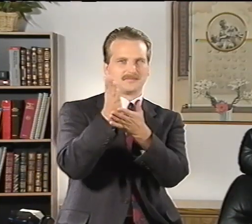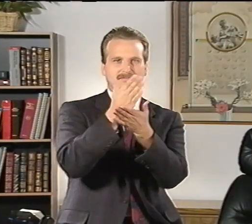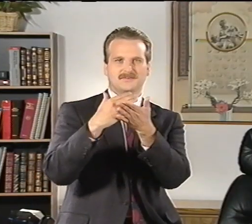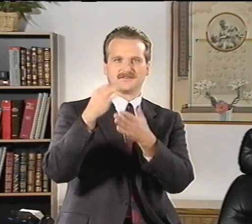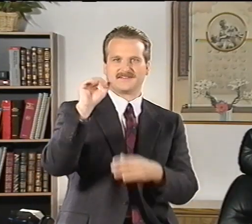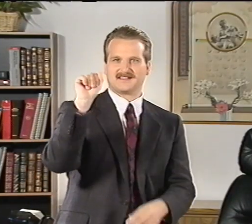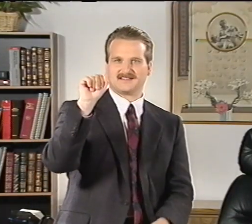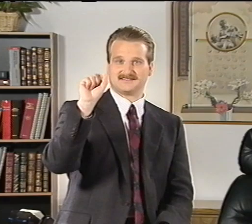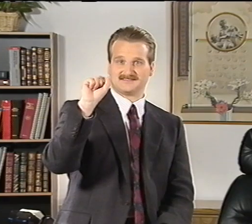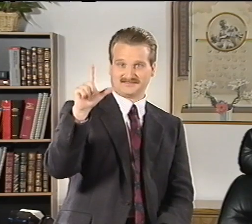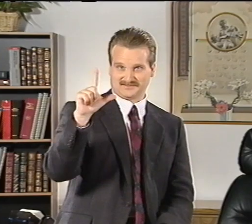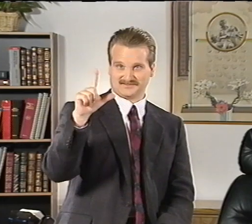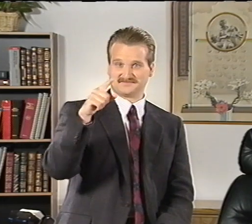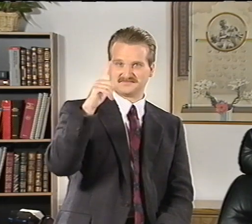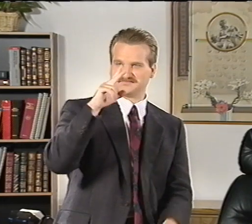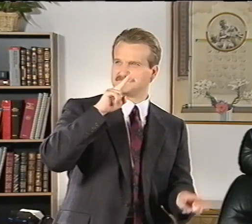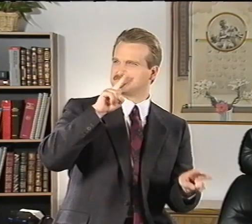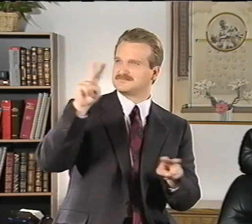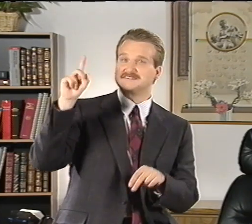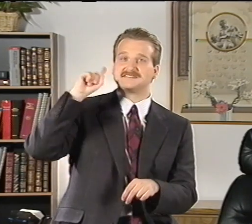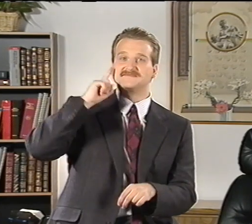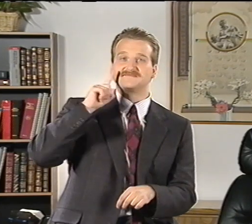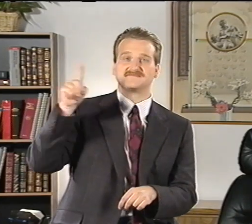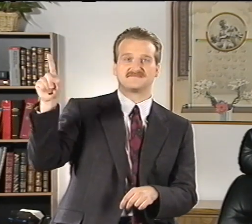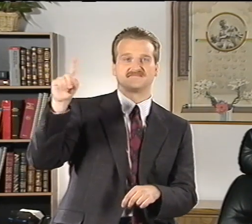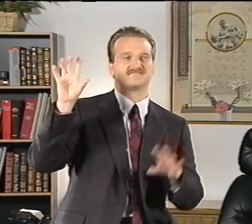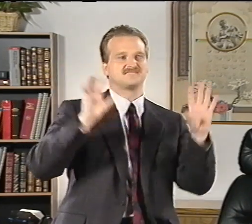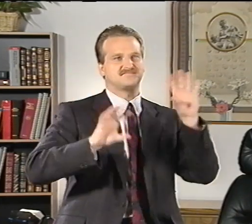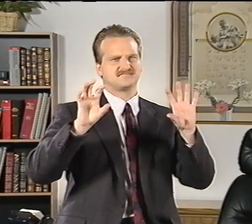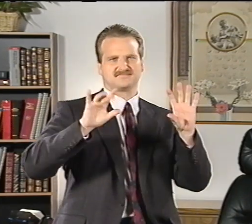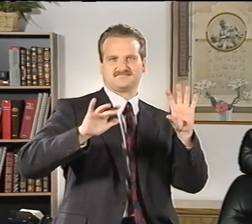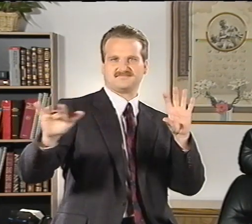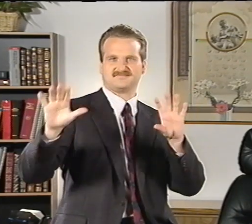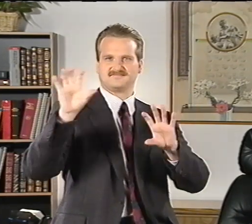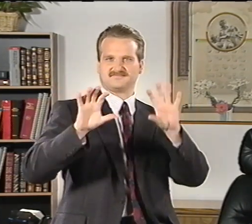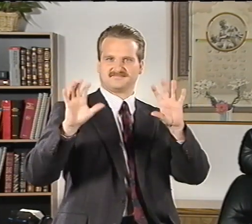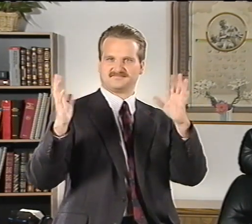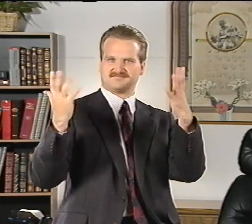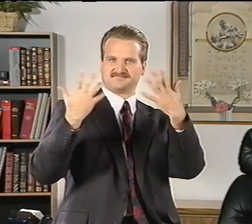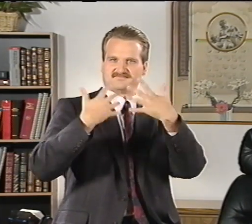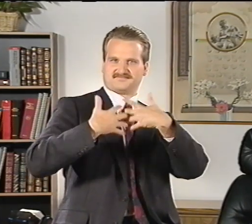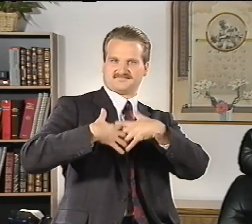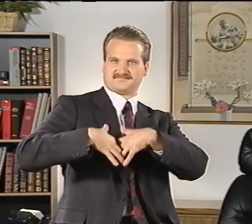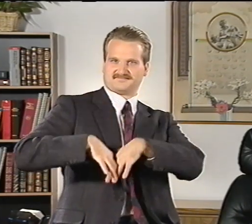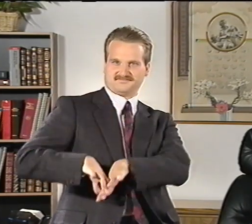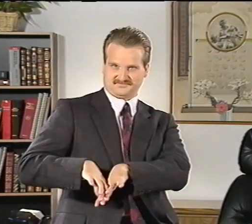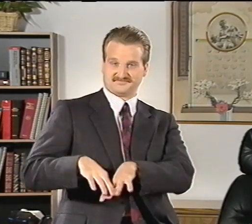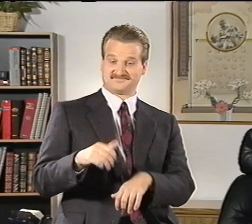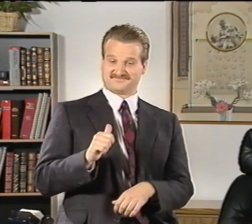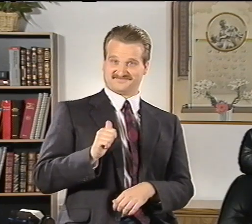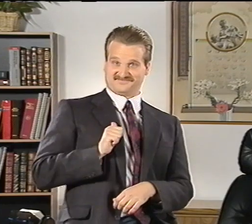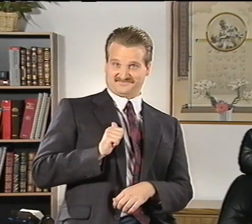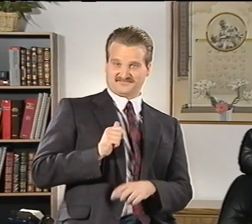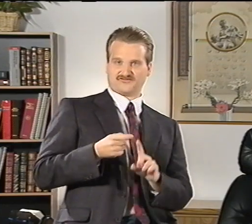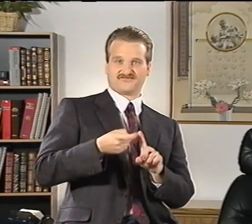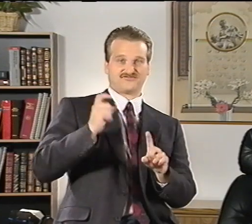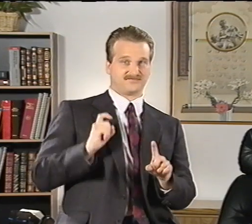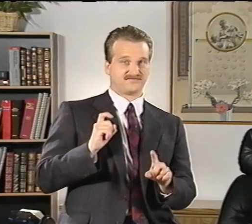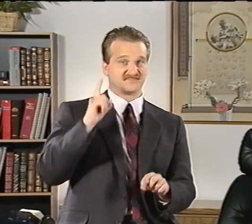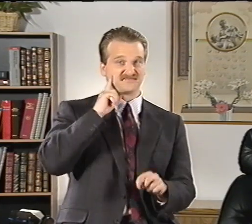Fingerspelling is an important component of American Sign Language. Deaf people often incorporate fingerspelling